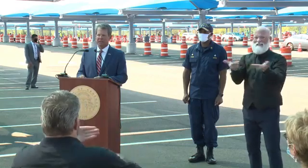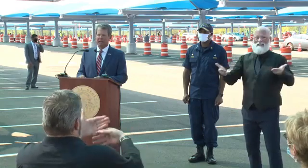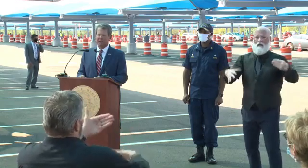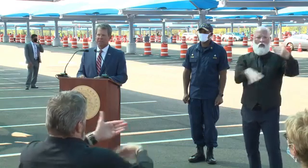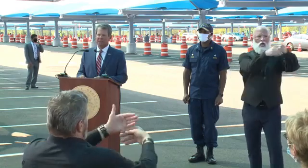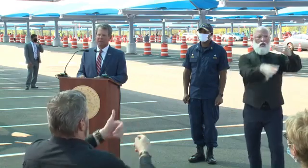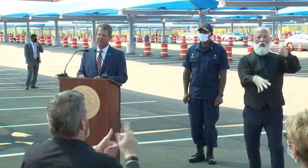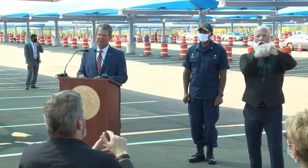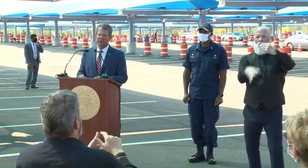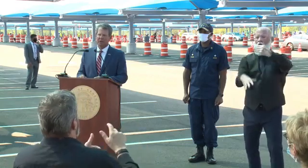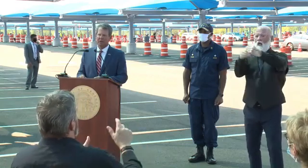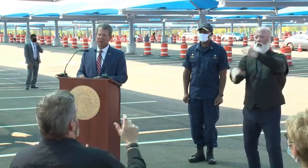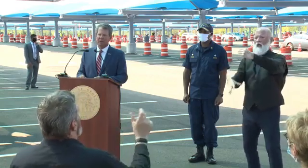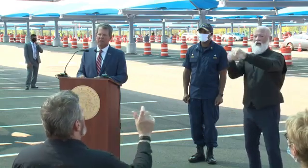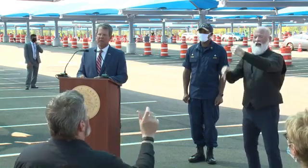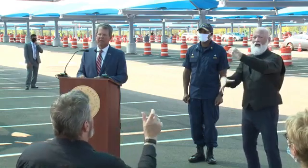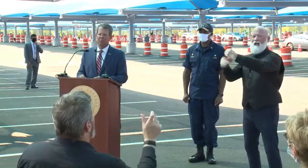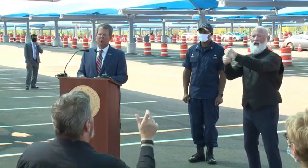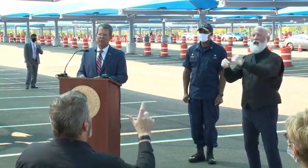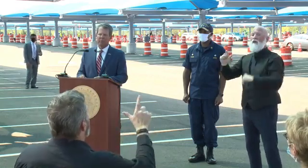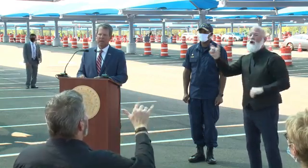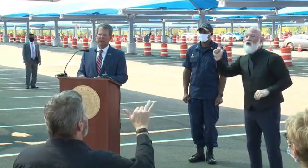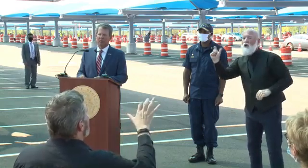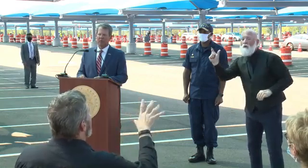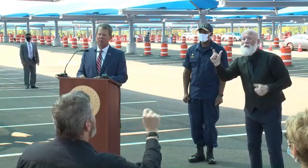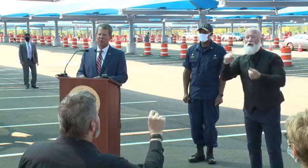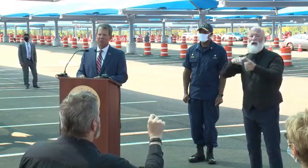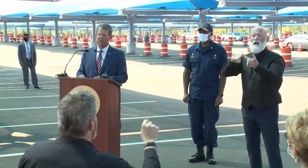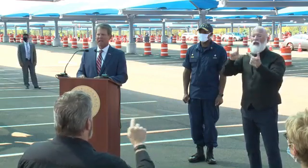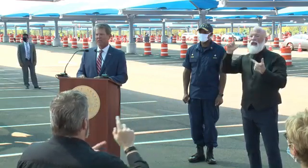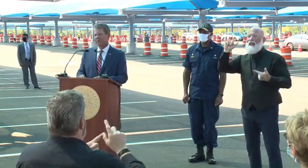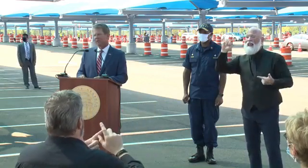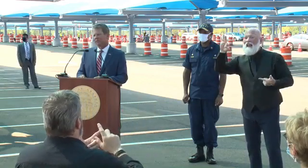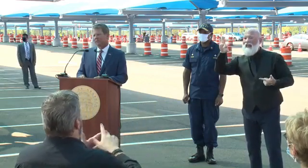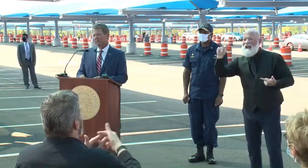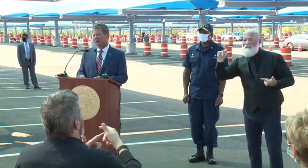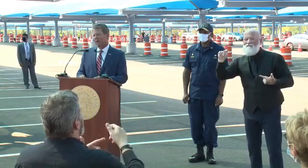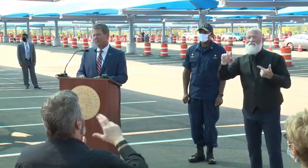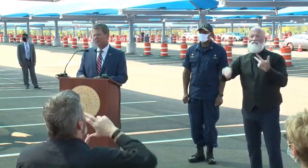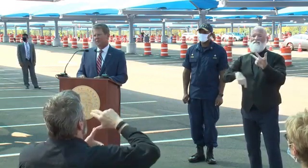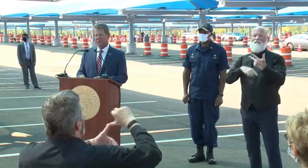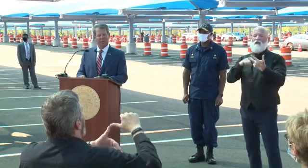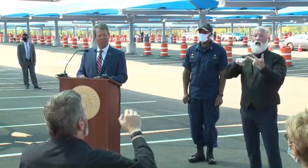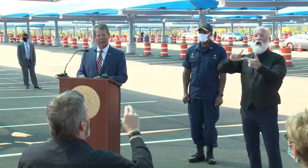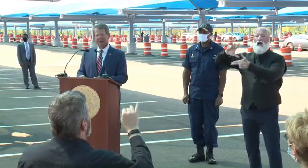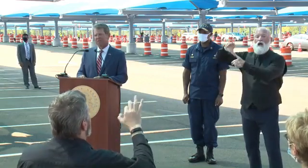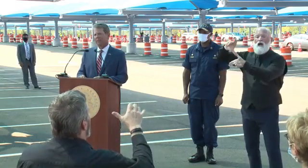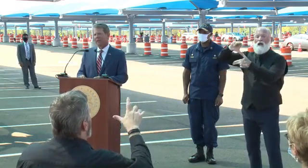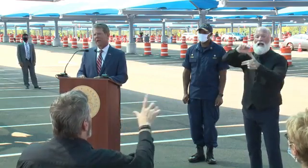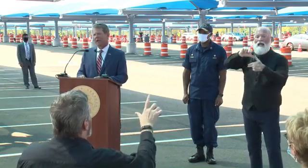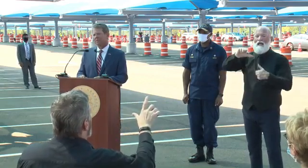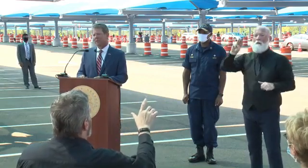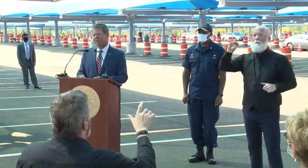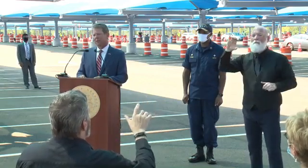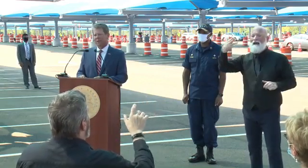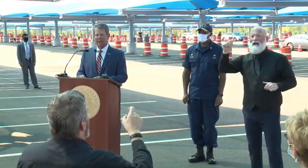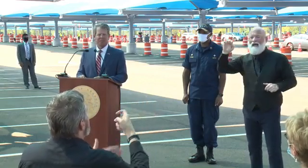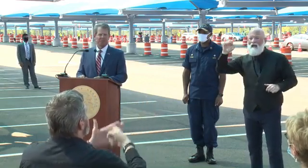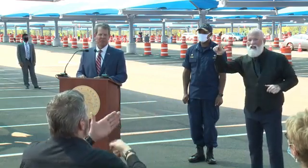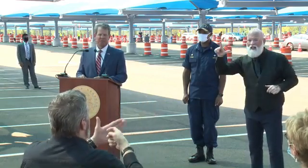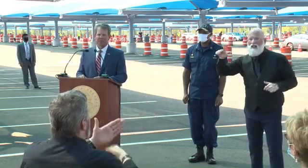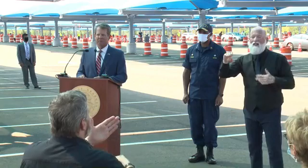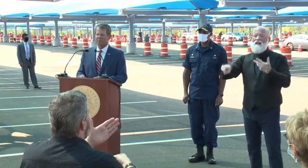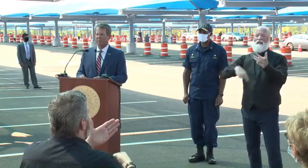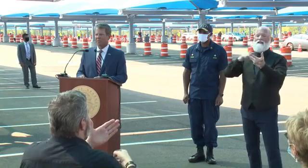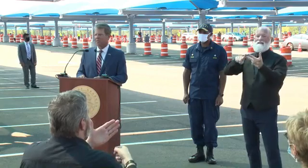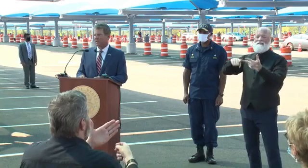the tax, and then you had the Hurricane Michael tax relief for farmers, which we cannot jeopardize, and that